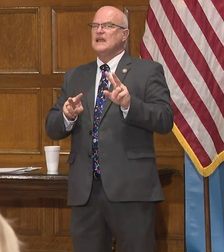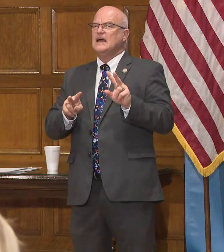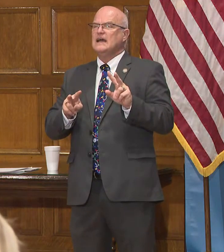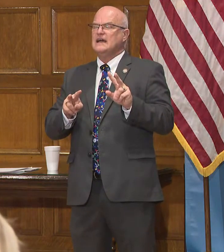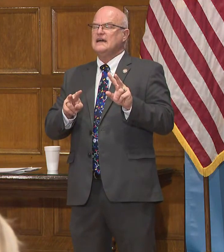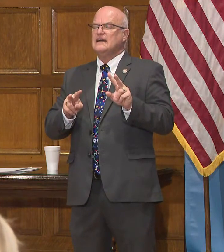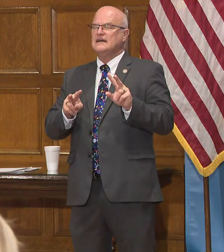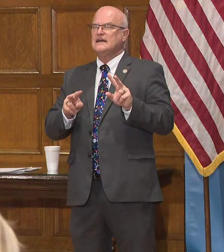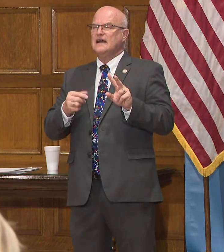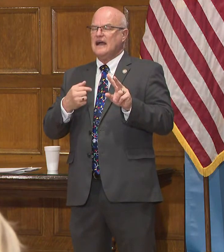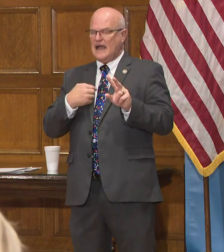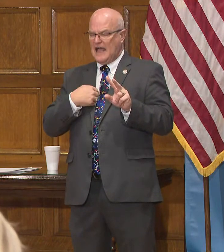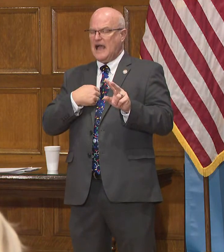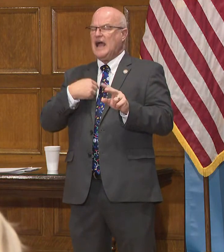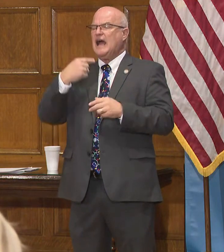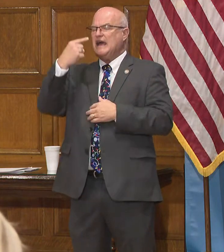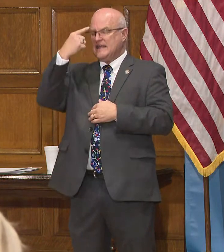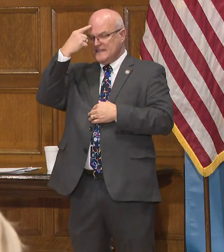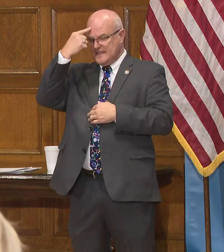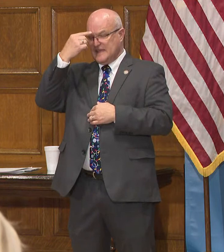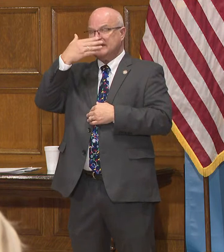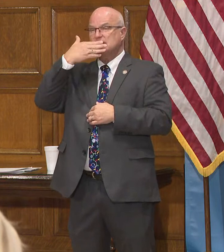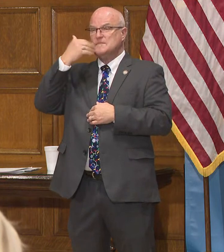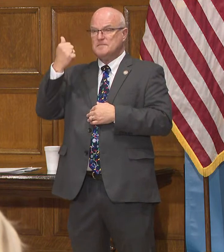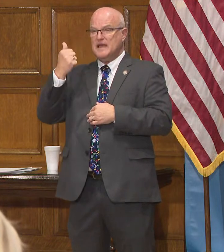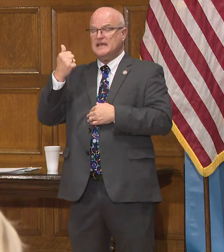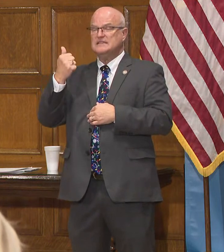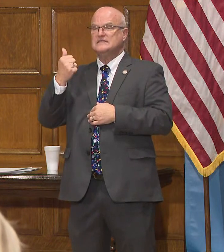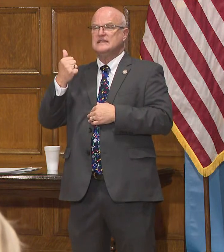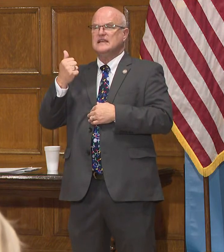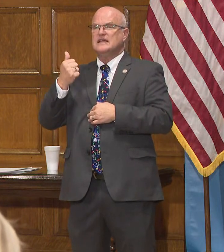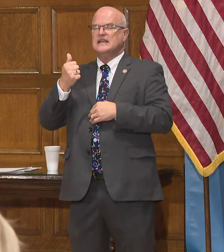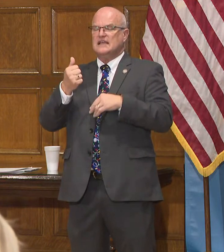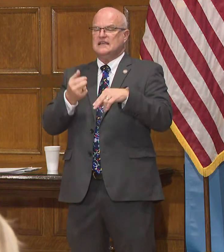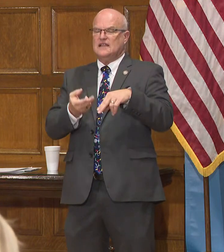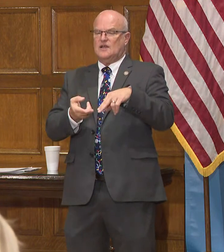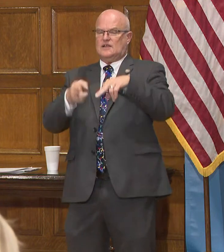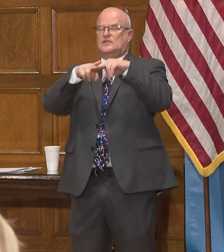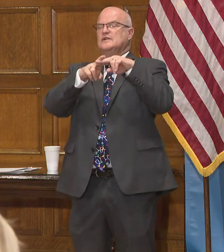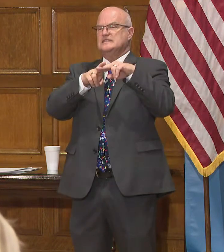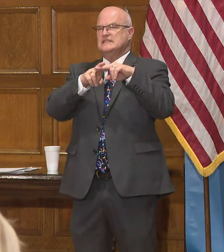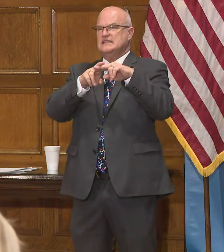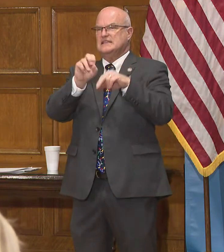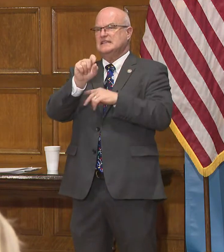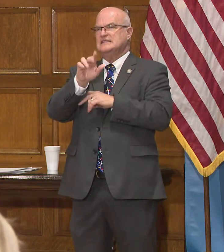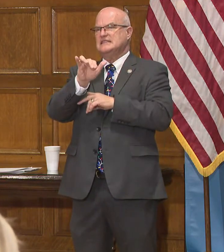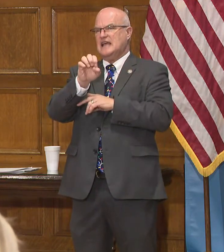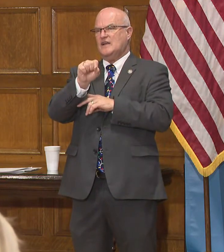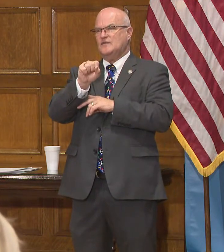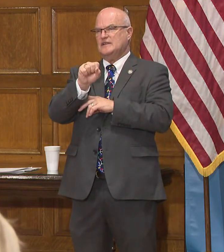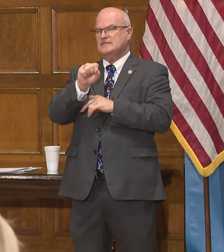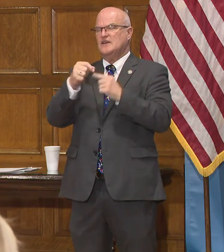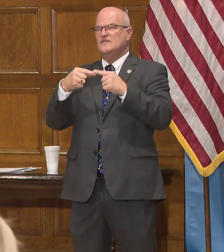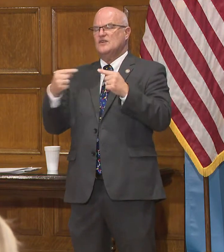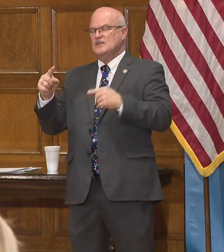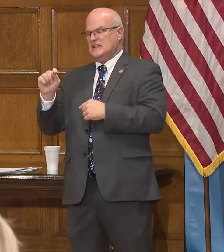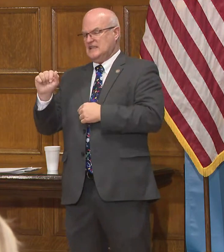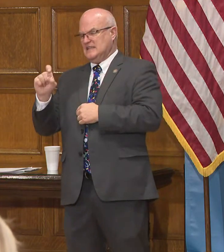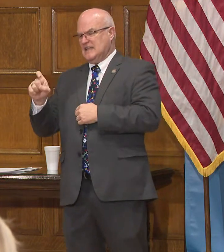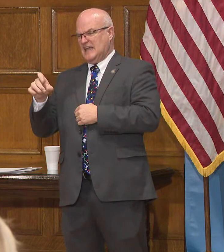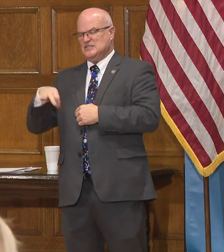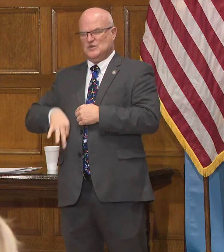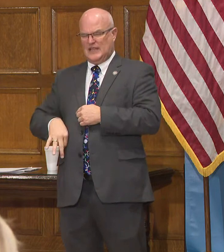I believe the best policy is raising the salaries versus that tax credit. And I think there's